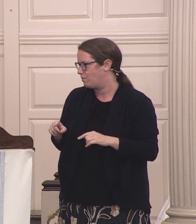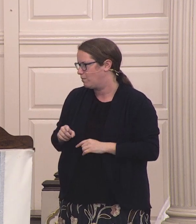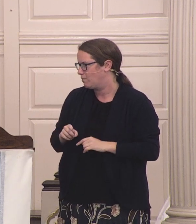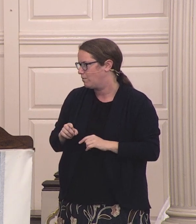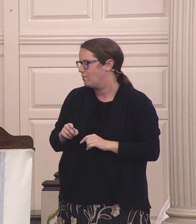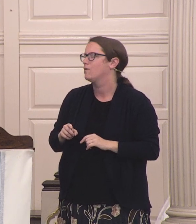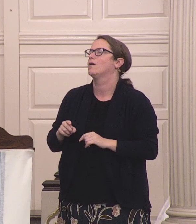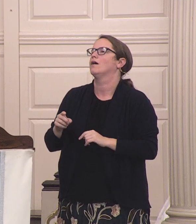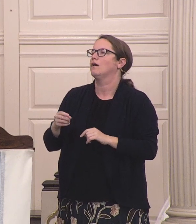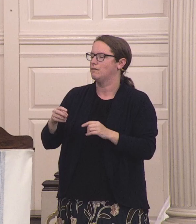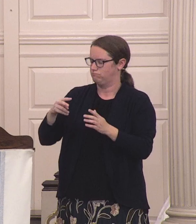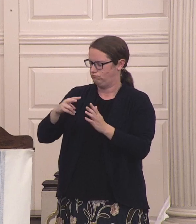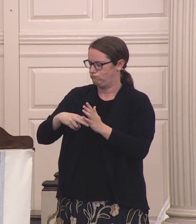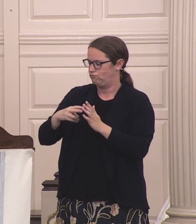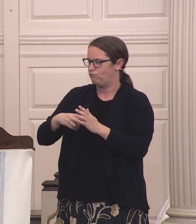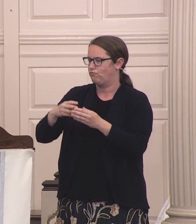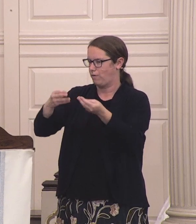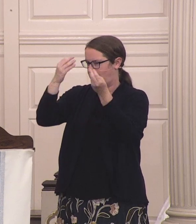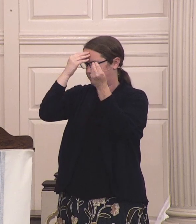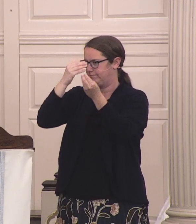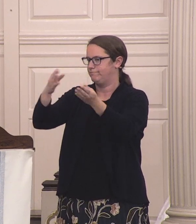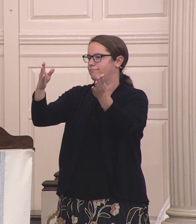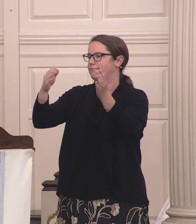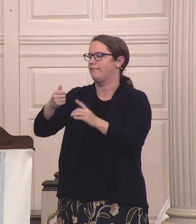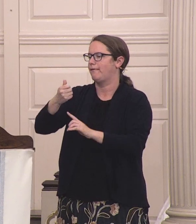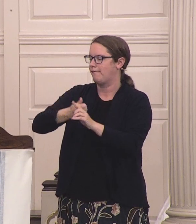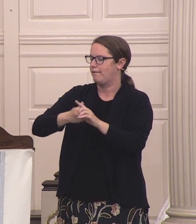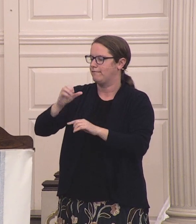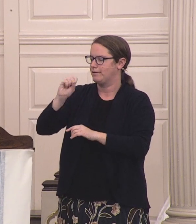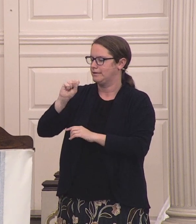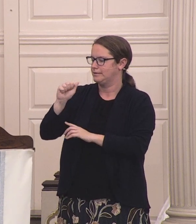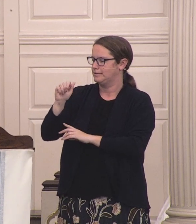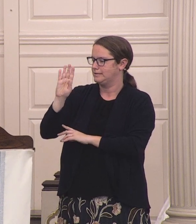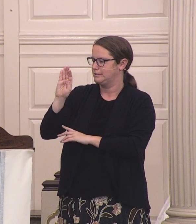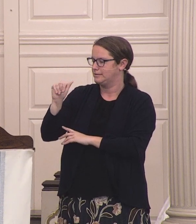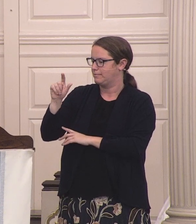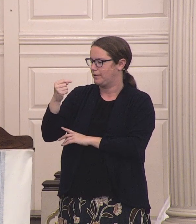as he has been read in the synagogue every Sabbath.